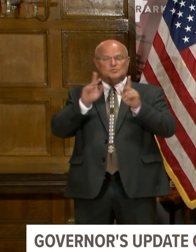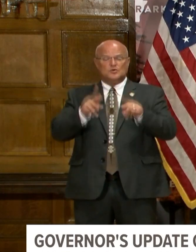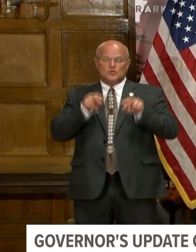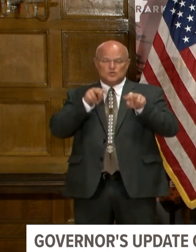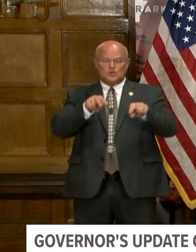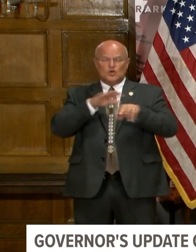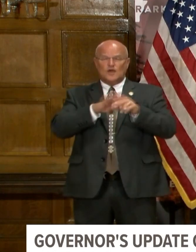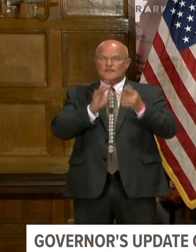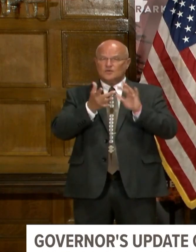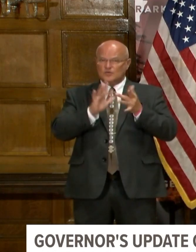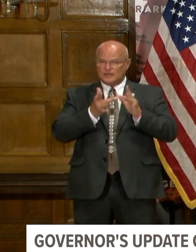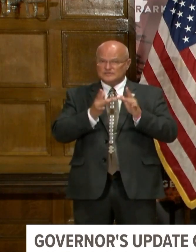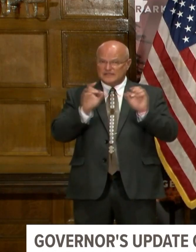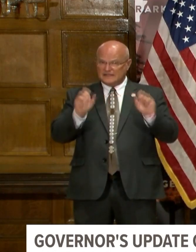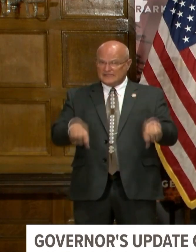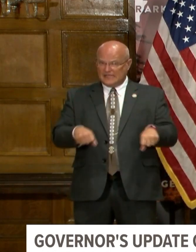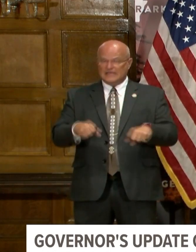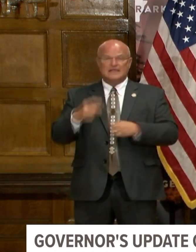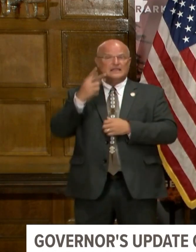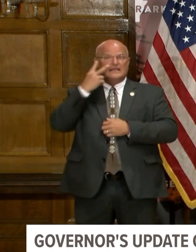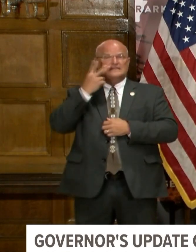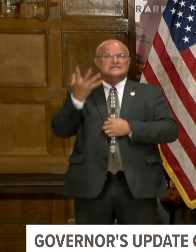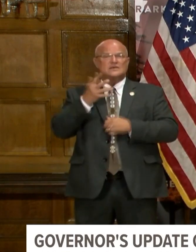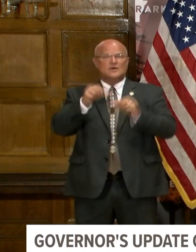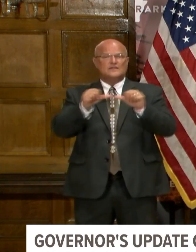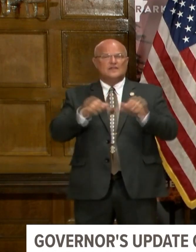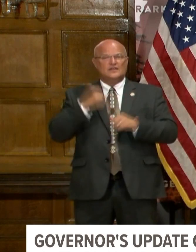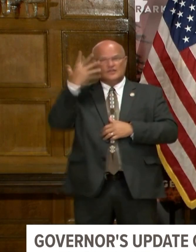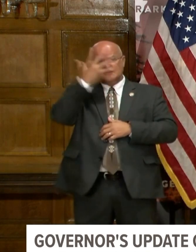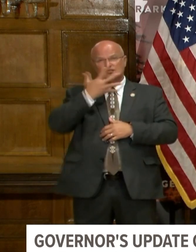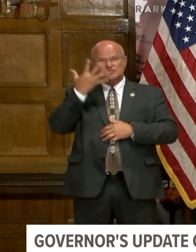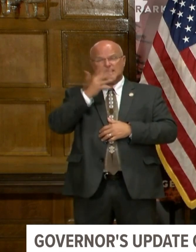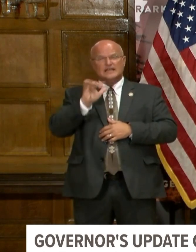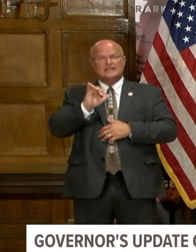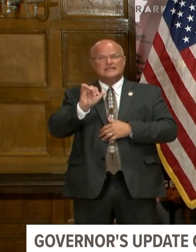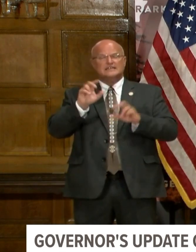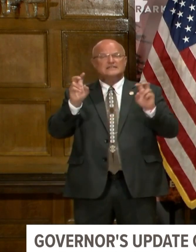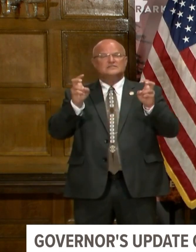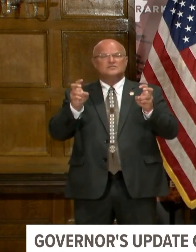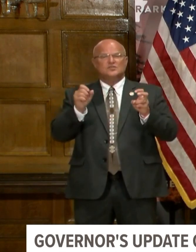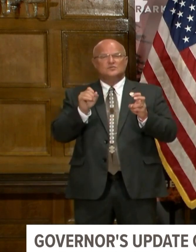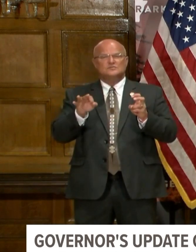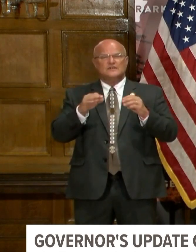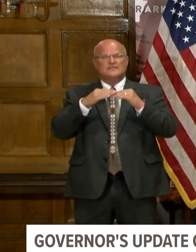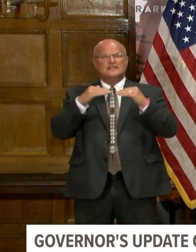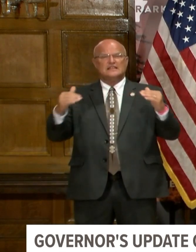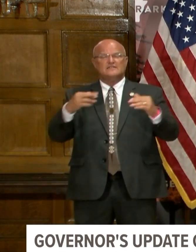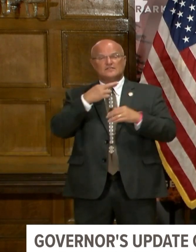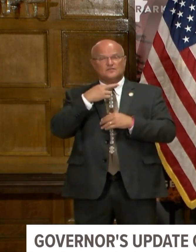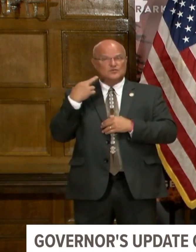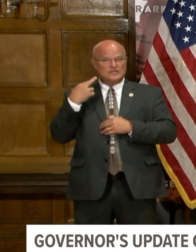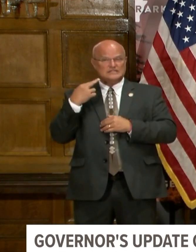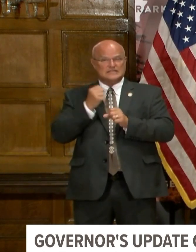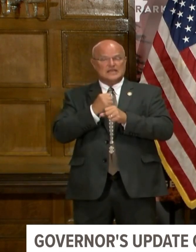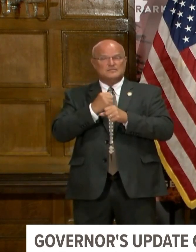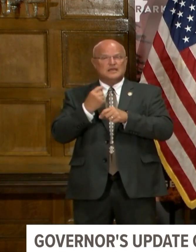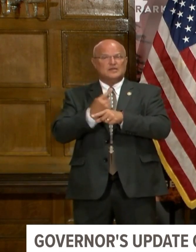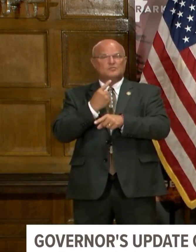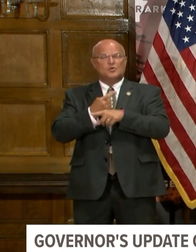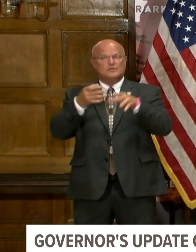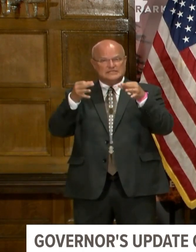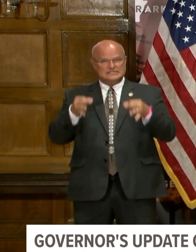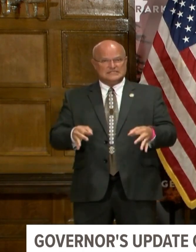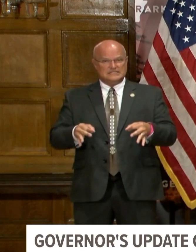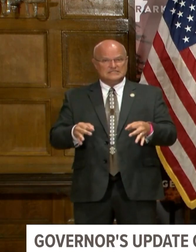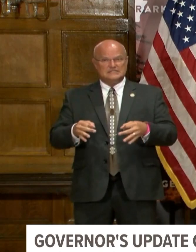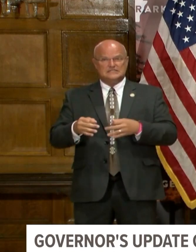look on the website and they can see what their area looks like in terms of the level of risk and make appropriate